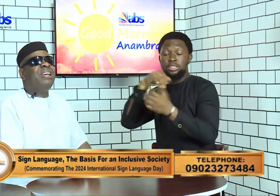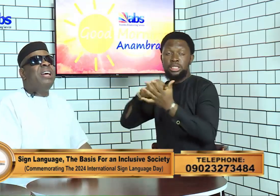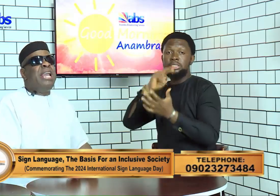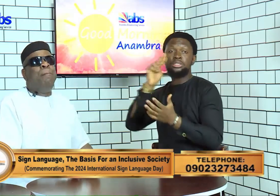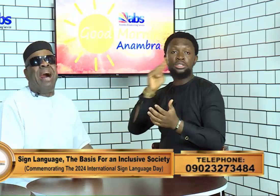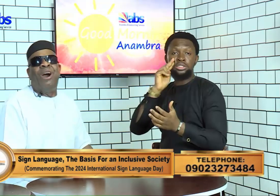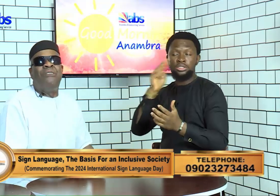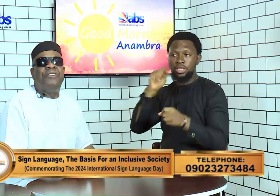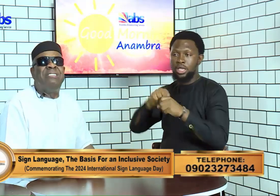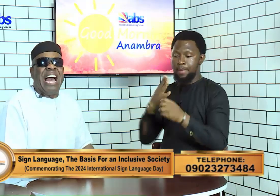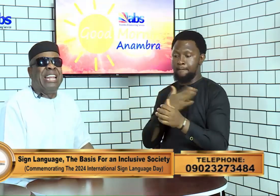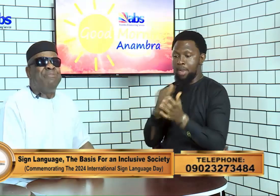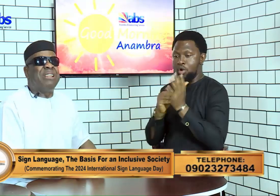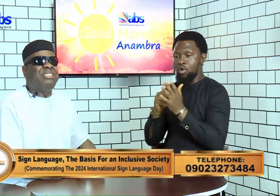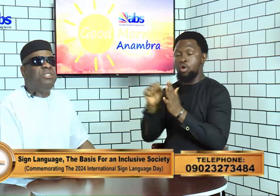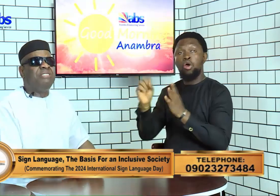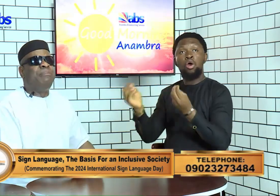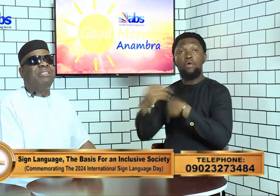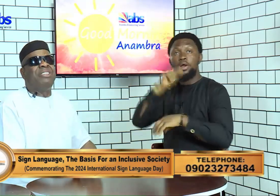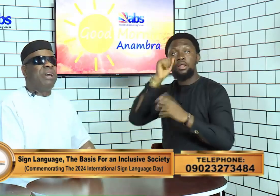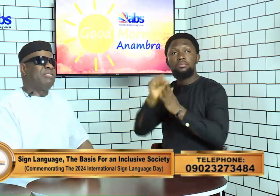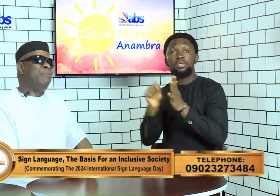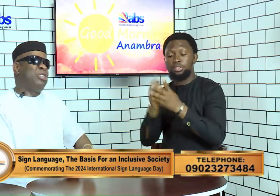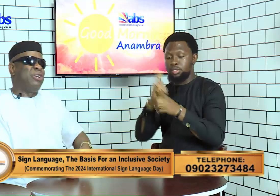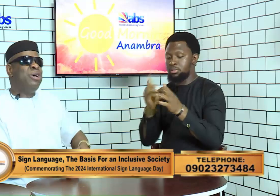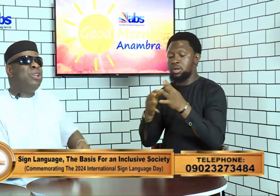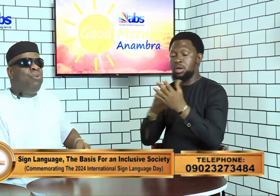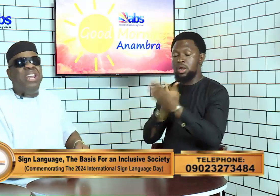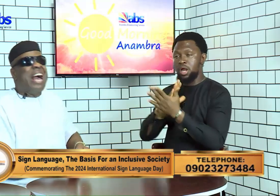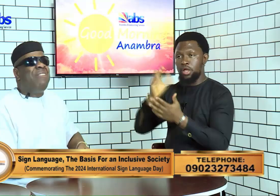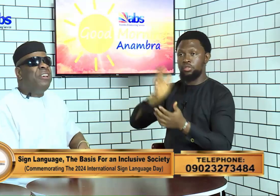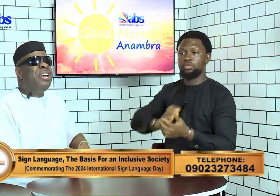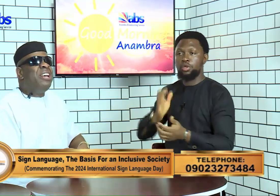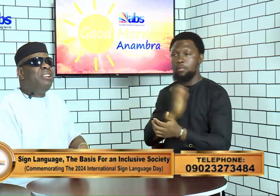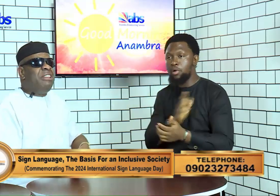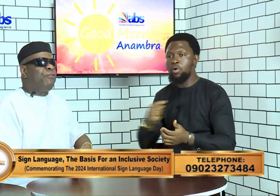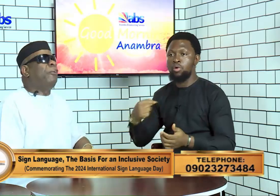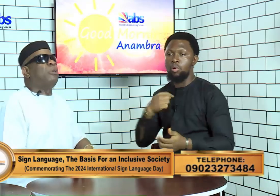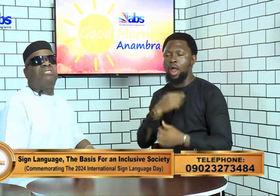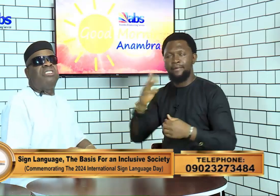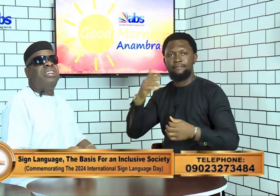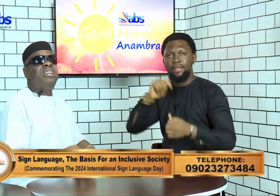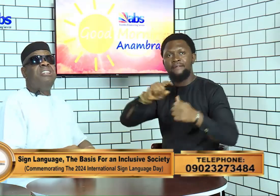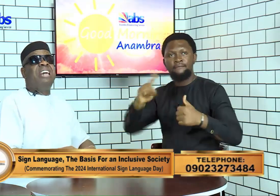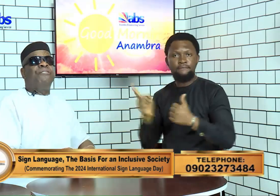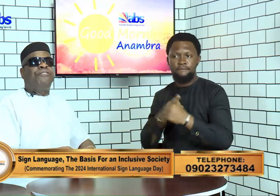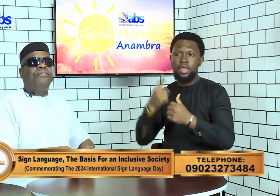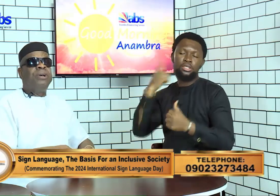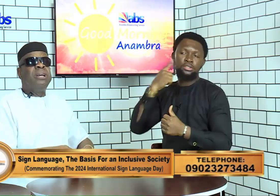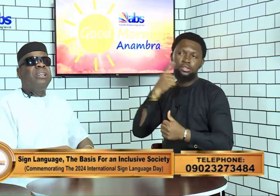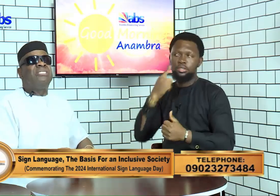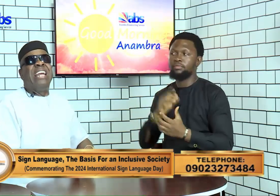Nigeria, in my office, Anambra State Disability Rights Commission, we have the first